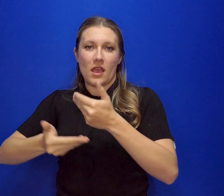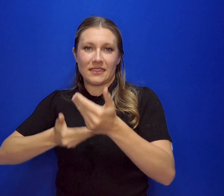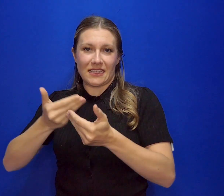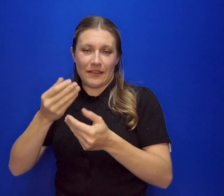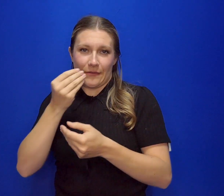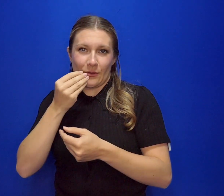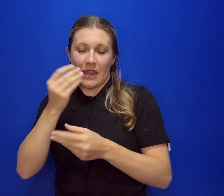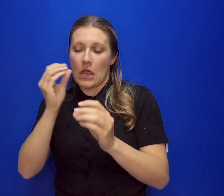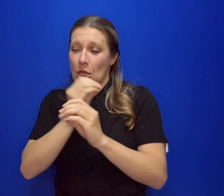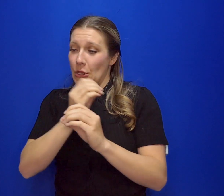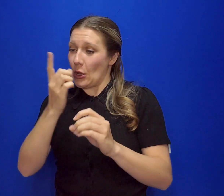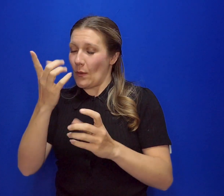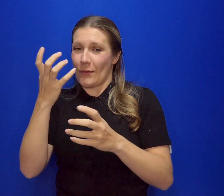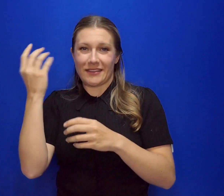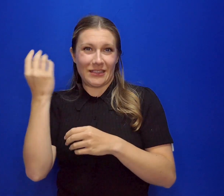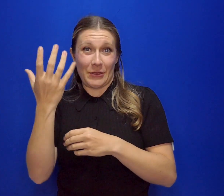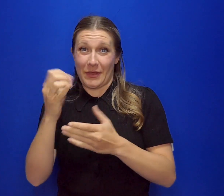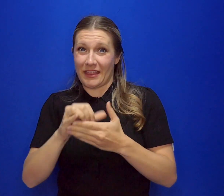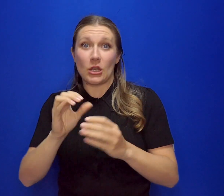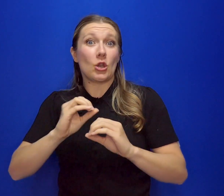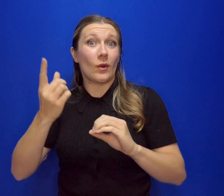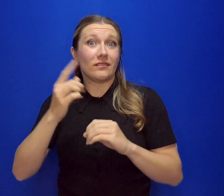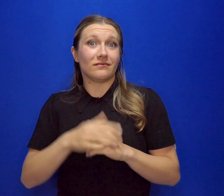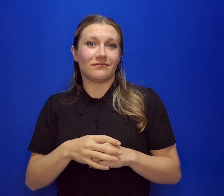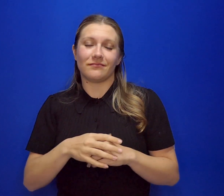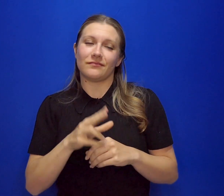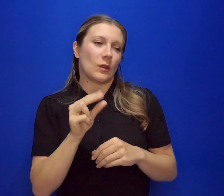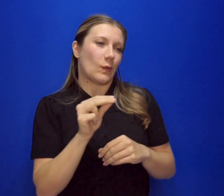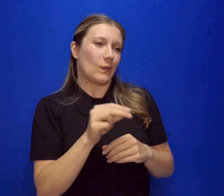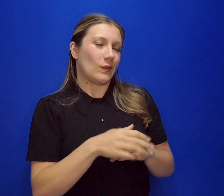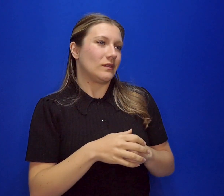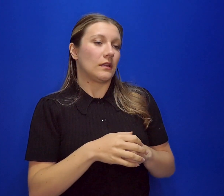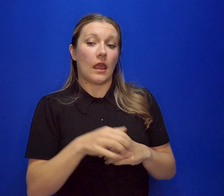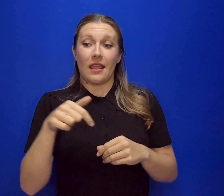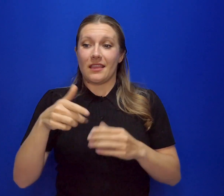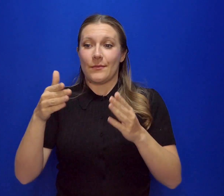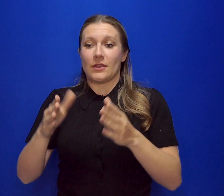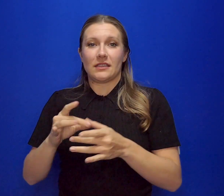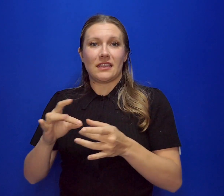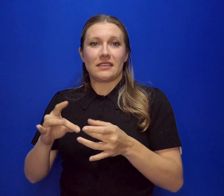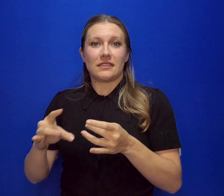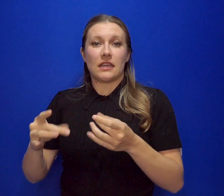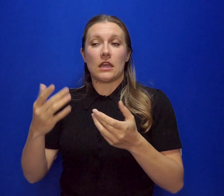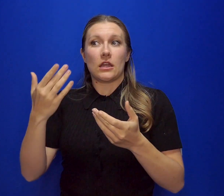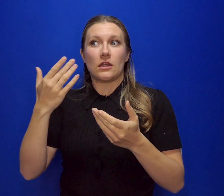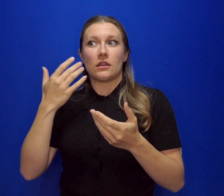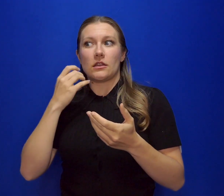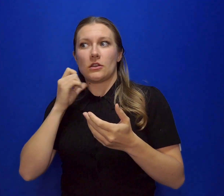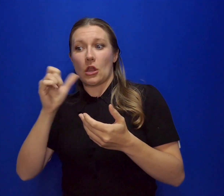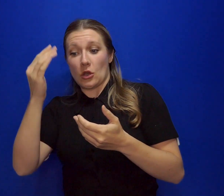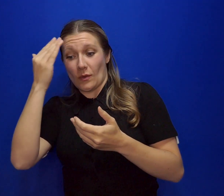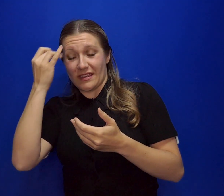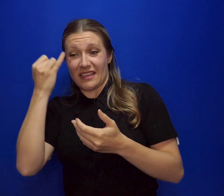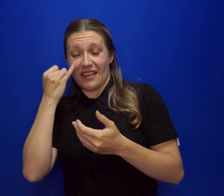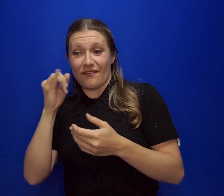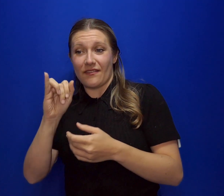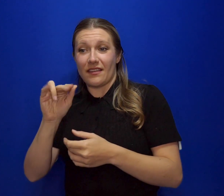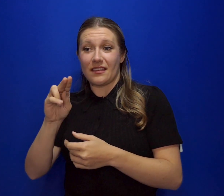And no one's going to mention that to you. No one. No. This person says, not knowing how fast or slow insulin could hit, or